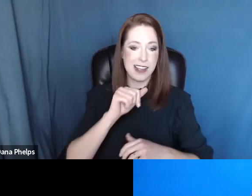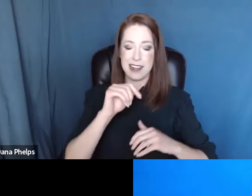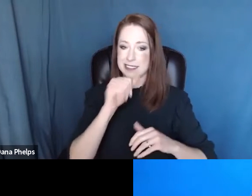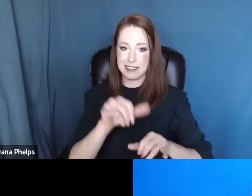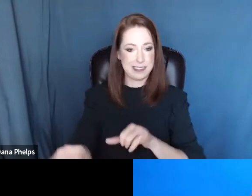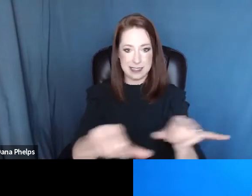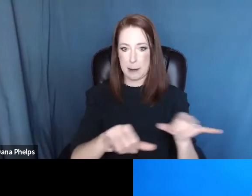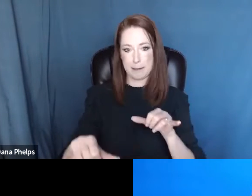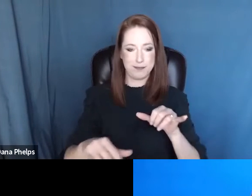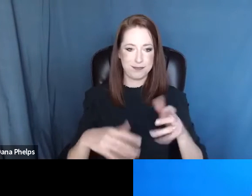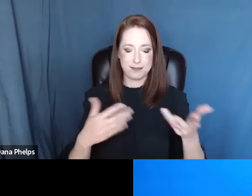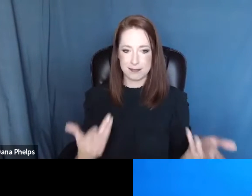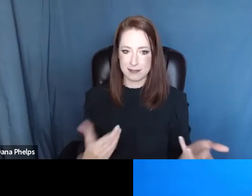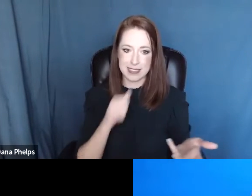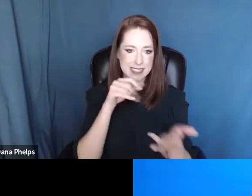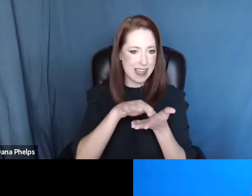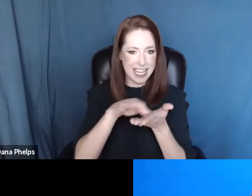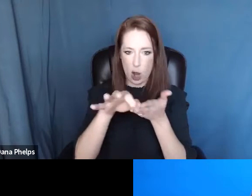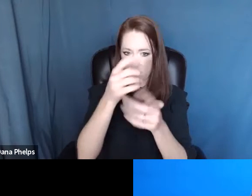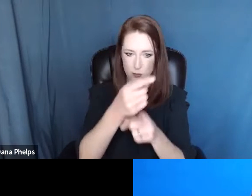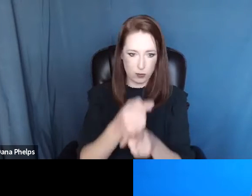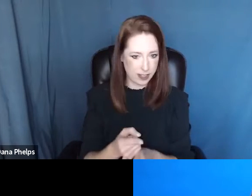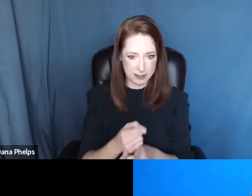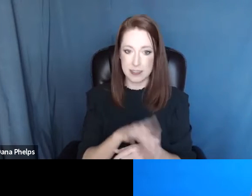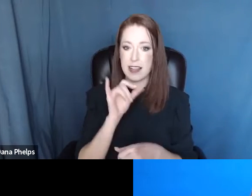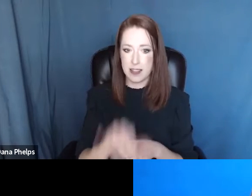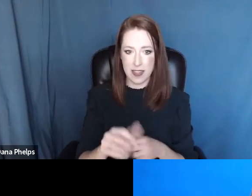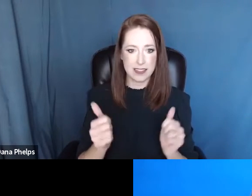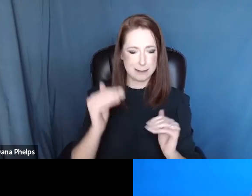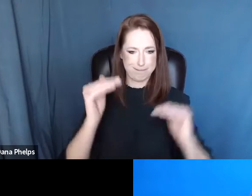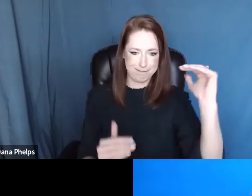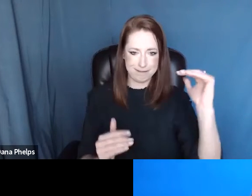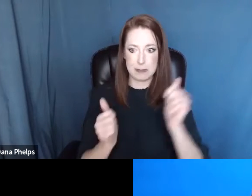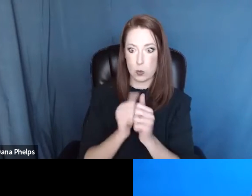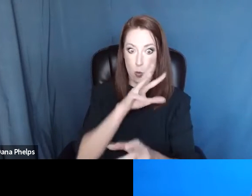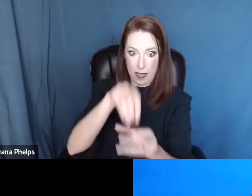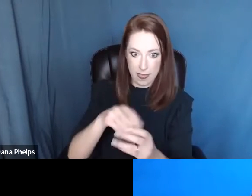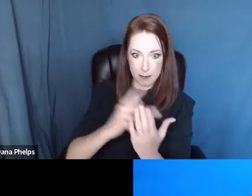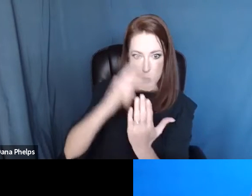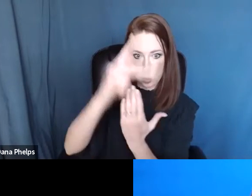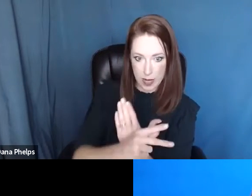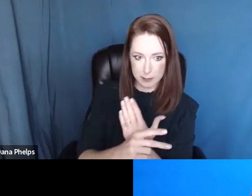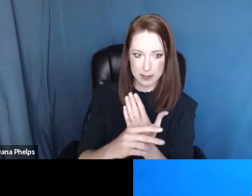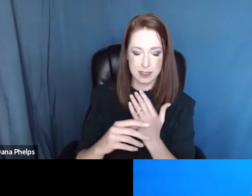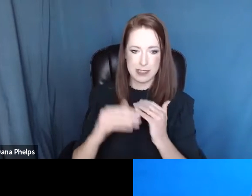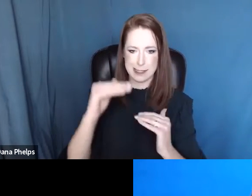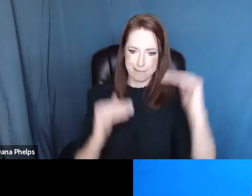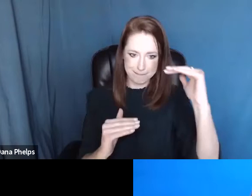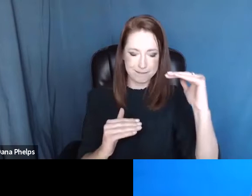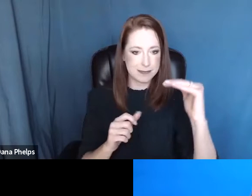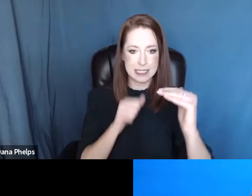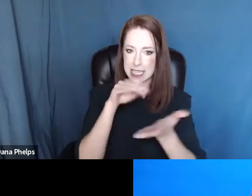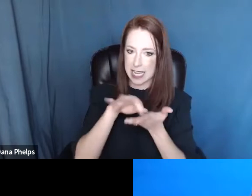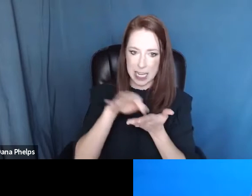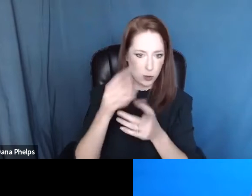about disjointed data within disjointed programs, where really I think